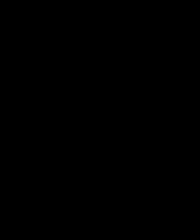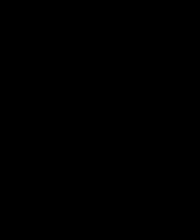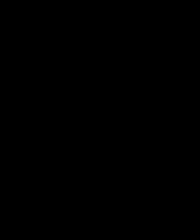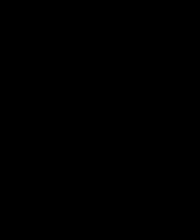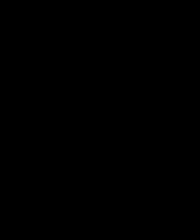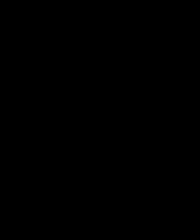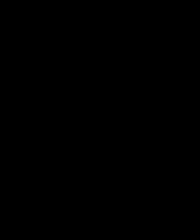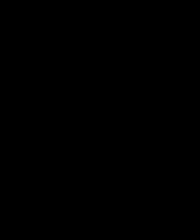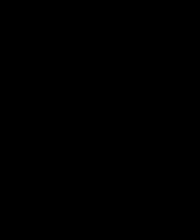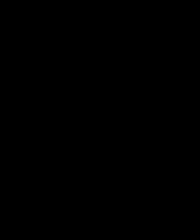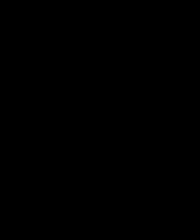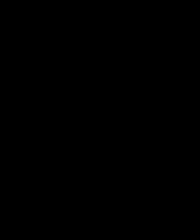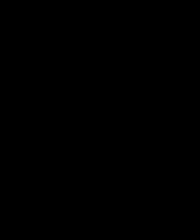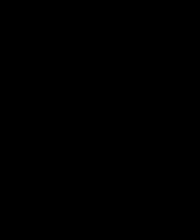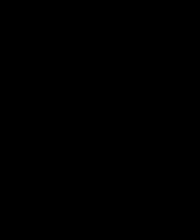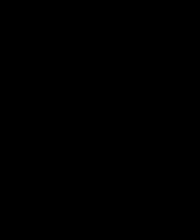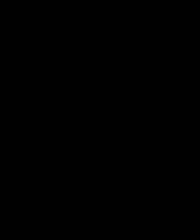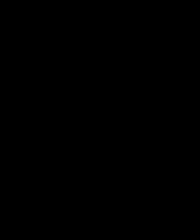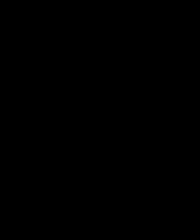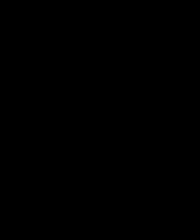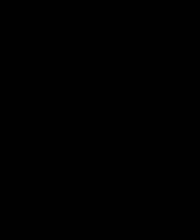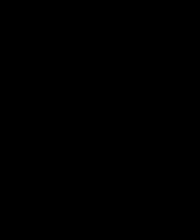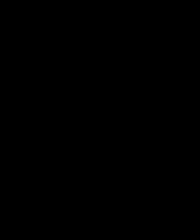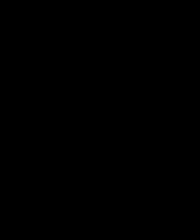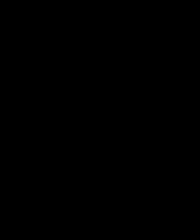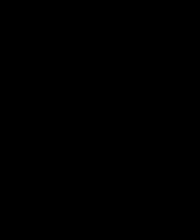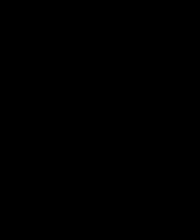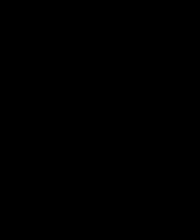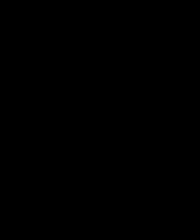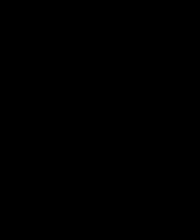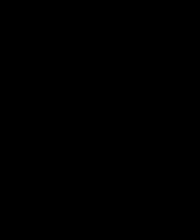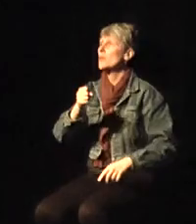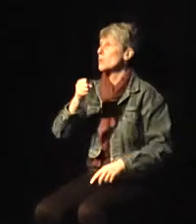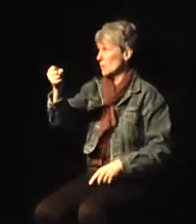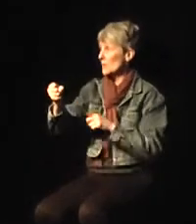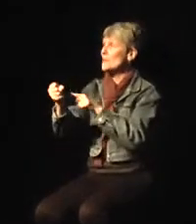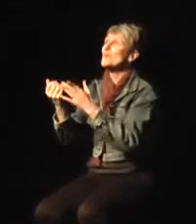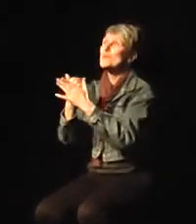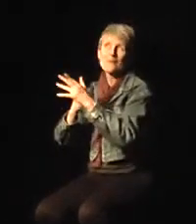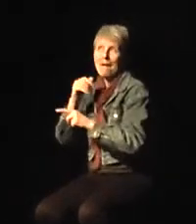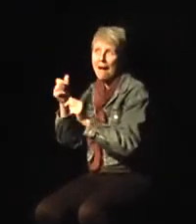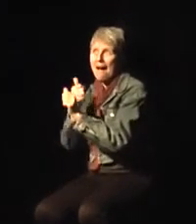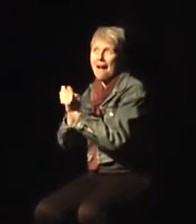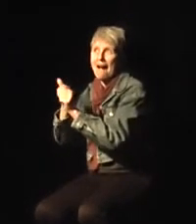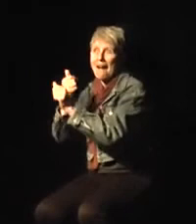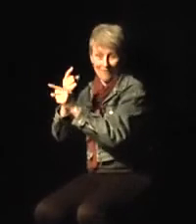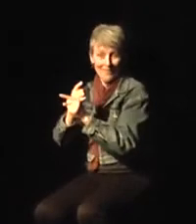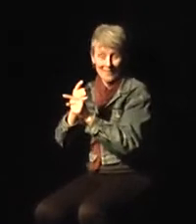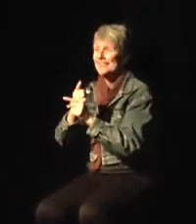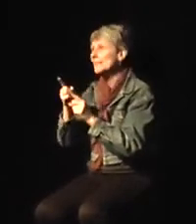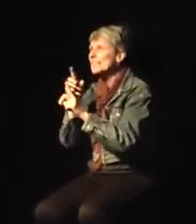sprayed monkeys with another new fresh monkey, and you guessed it, that monkey went after the banana. The original sprayed